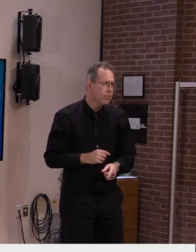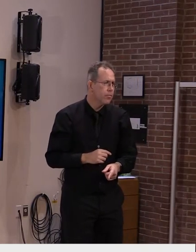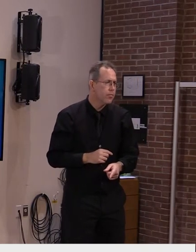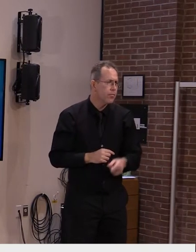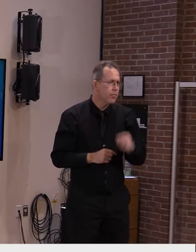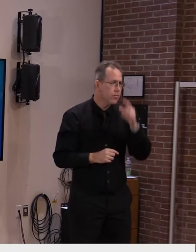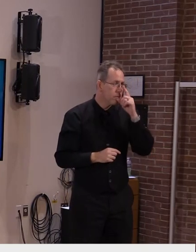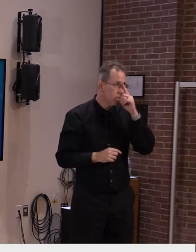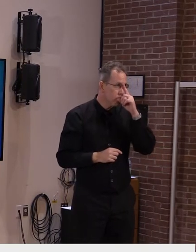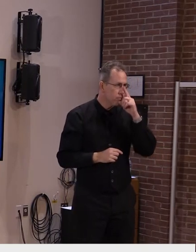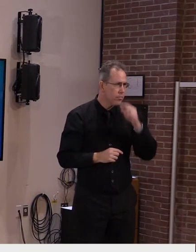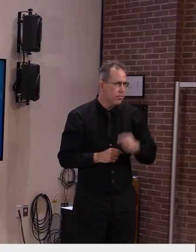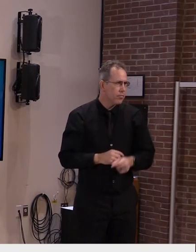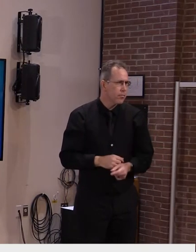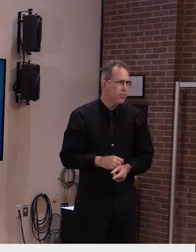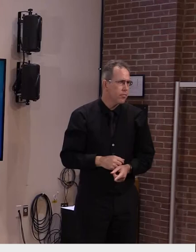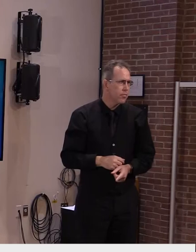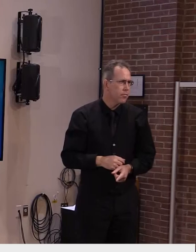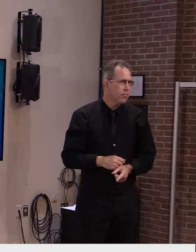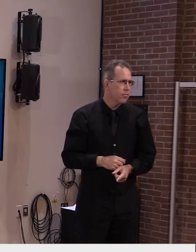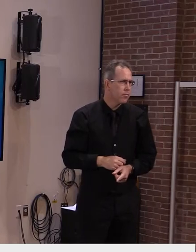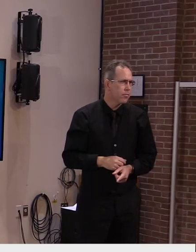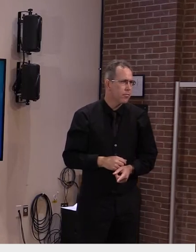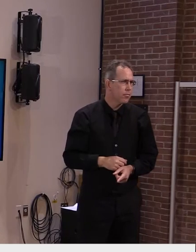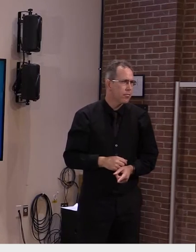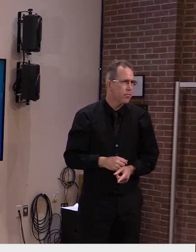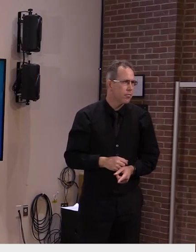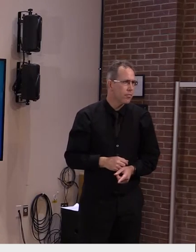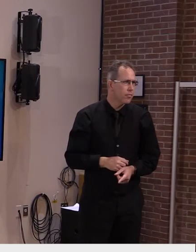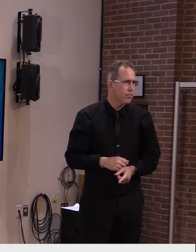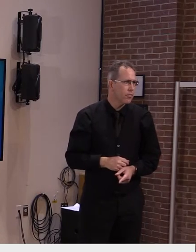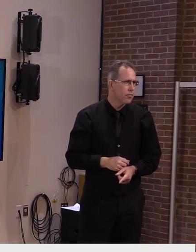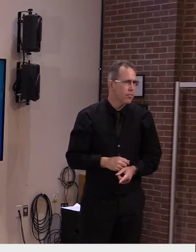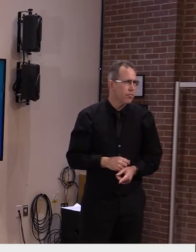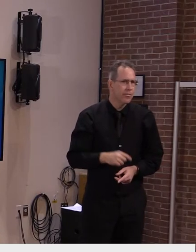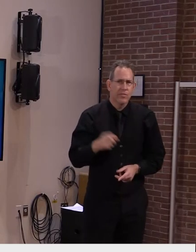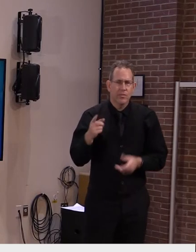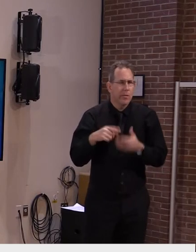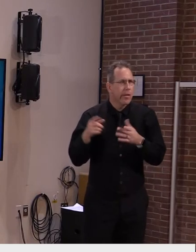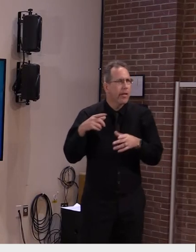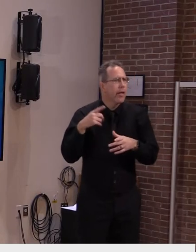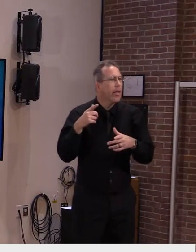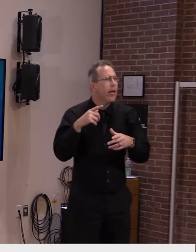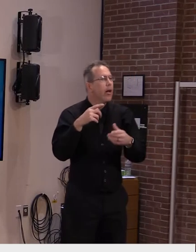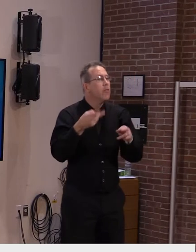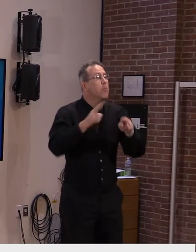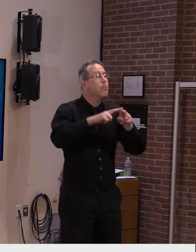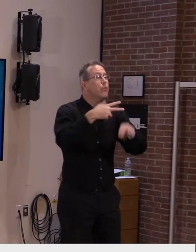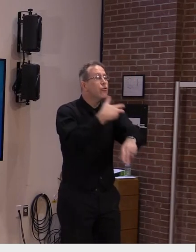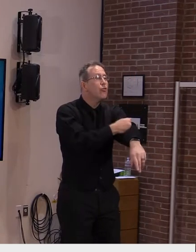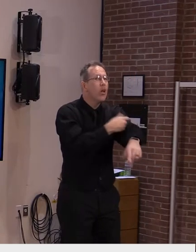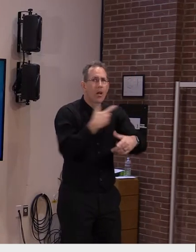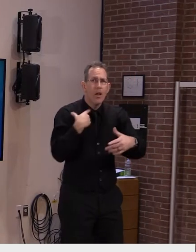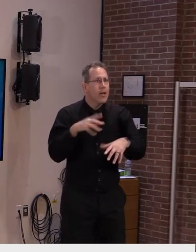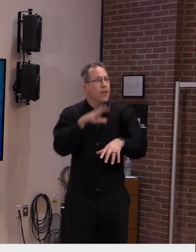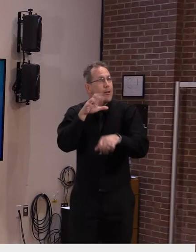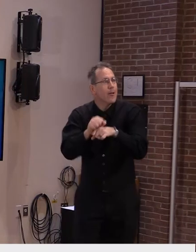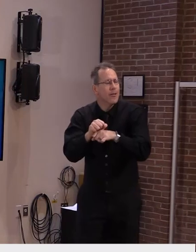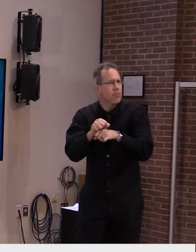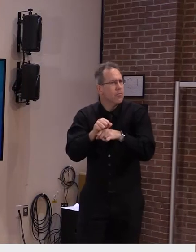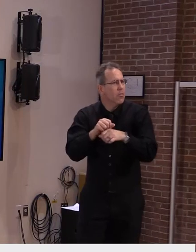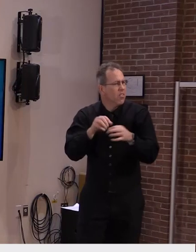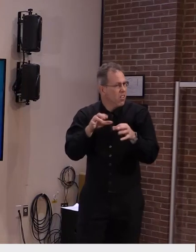booster appointments through the health department's website. I'd like to understand if that's anecdotal or if you're seeing